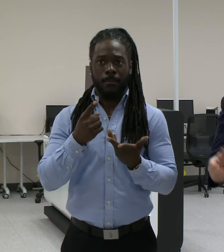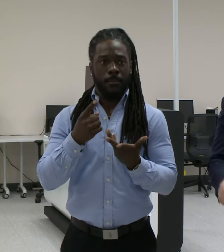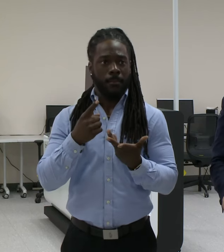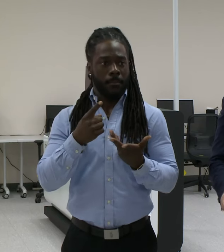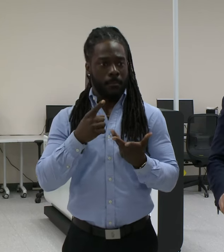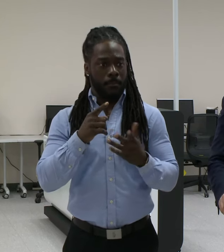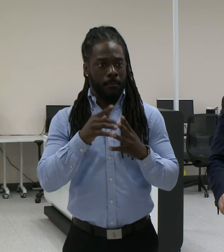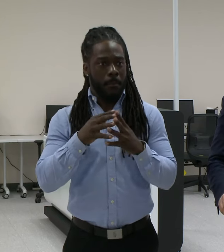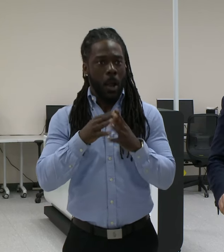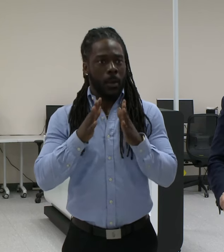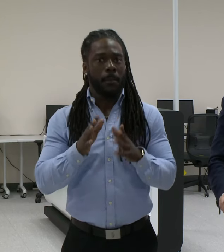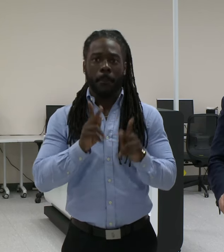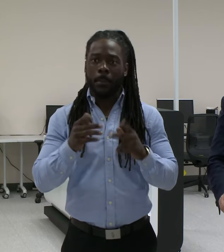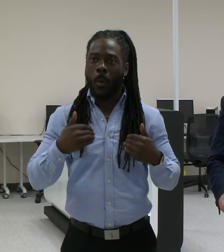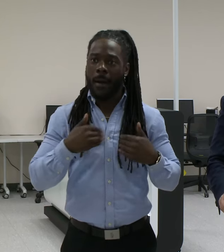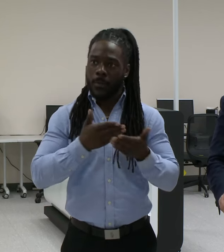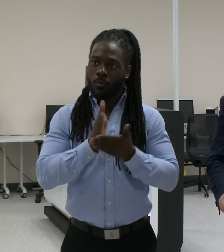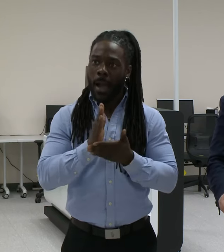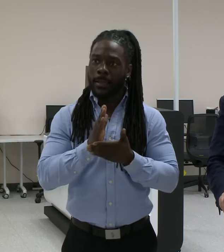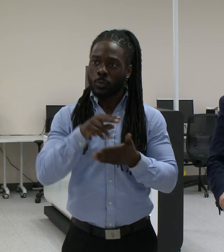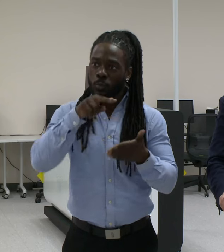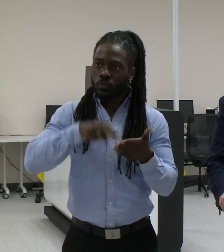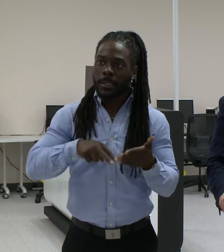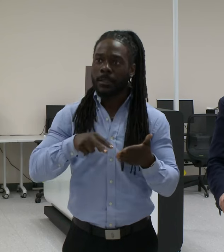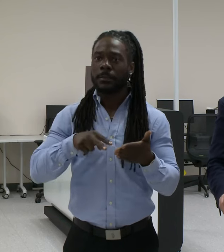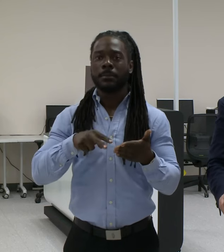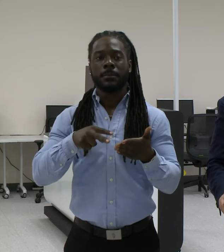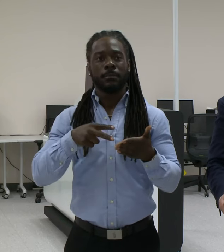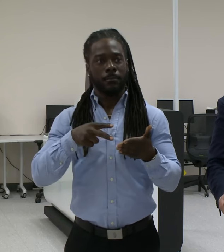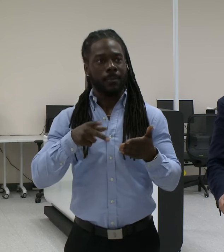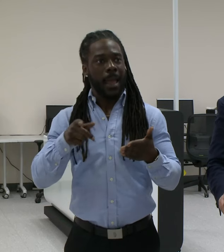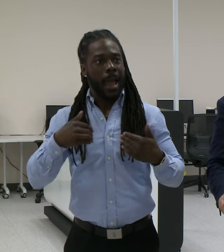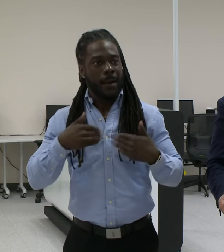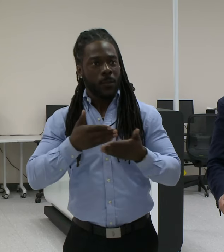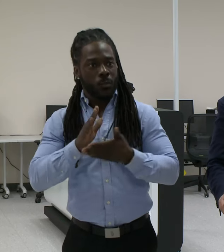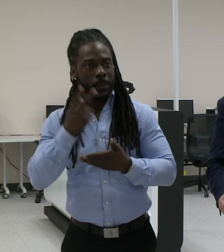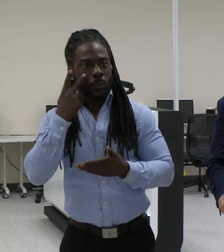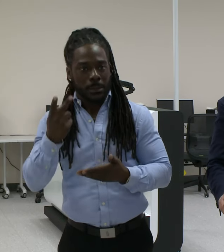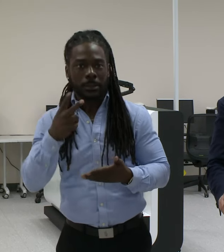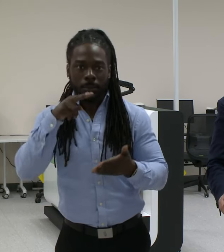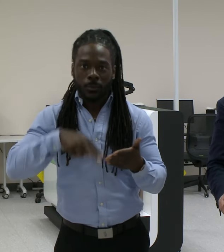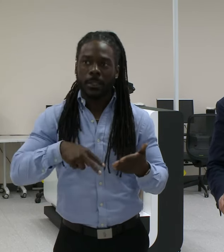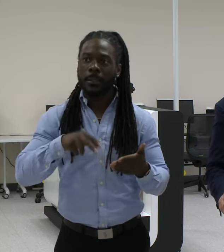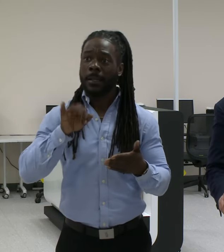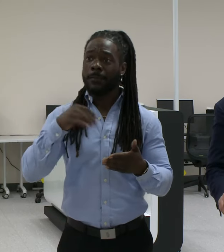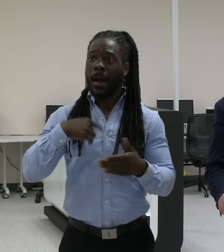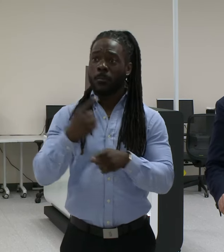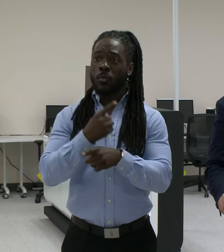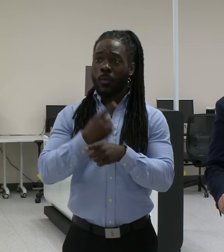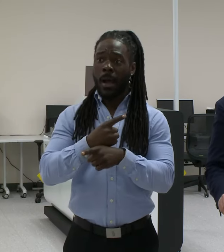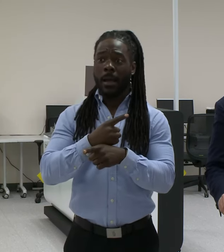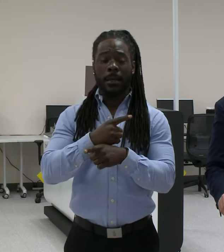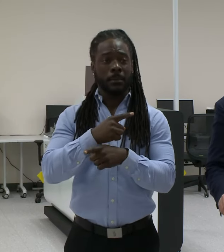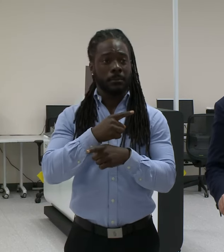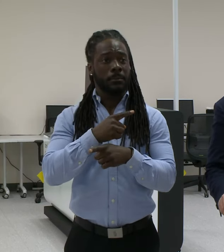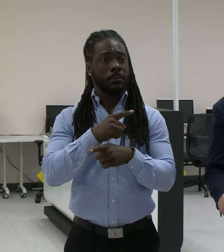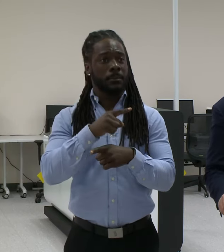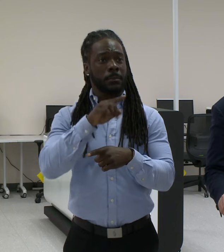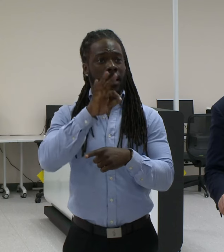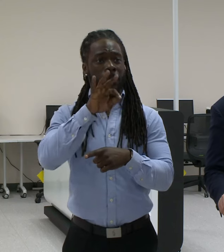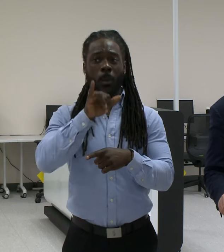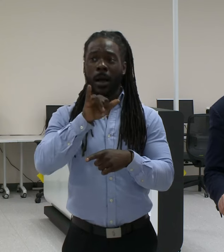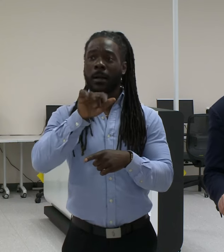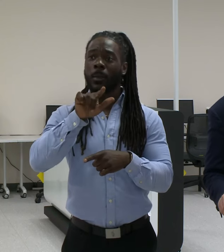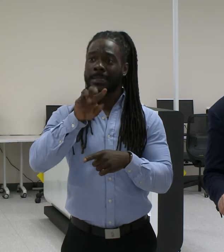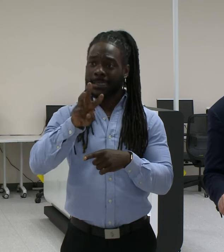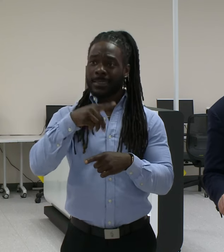them with the American people. So if I'm right, I think by fiscal year 26, we're aiming to get about